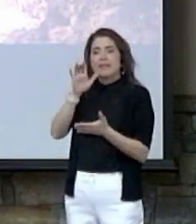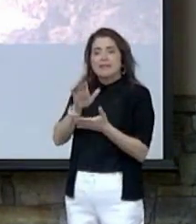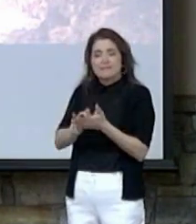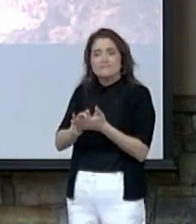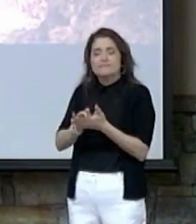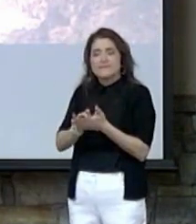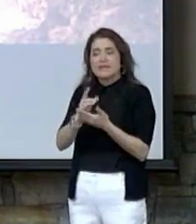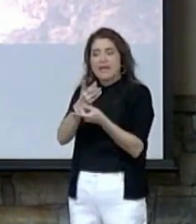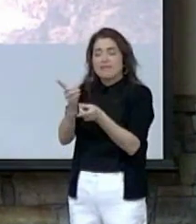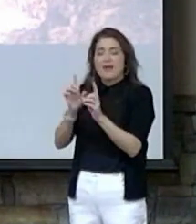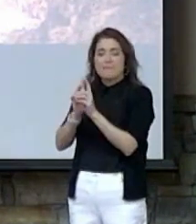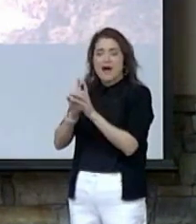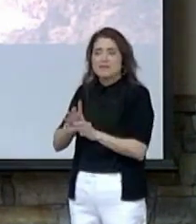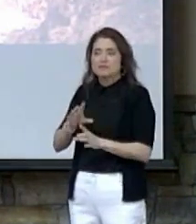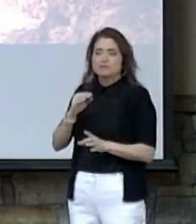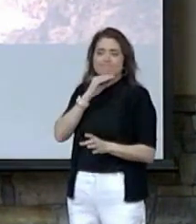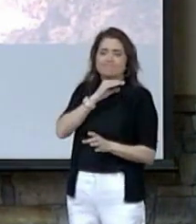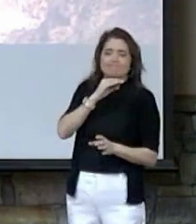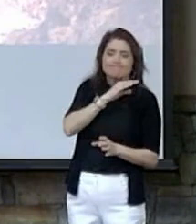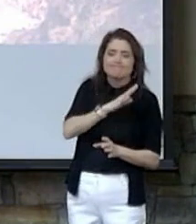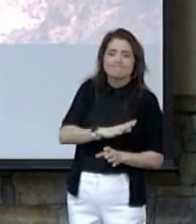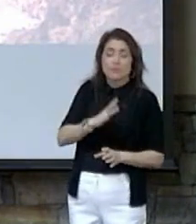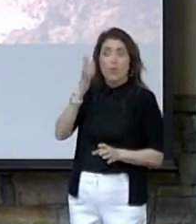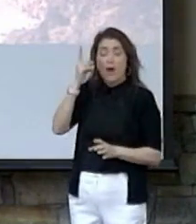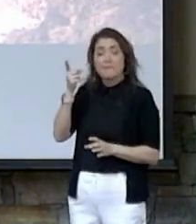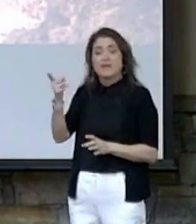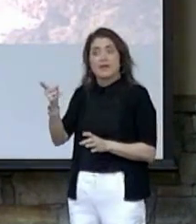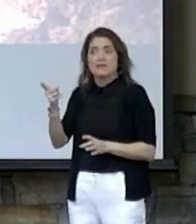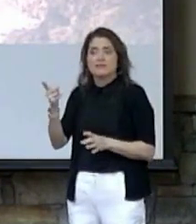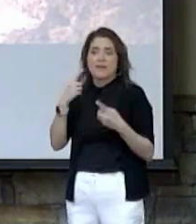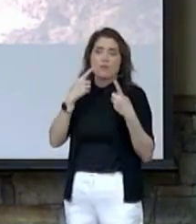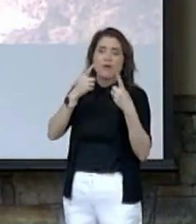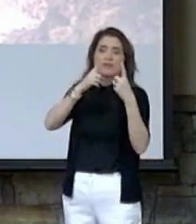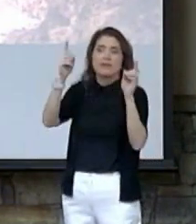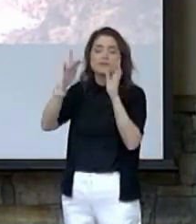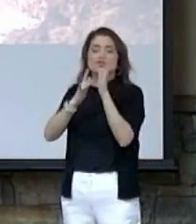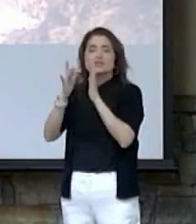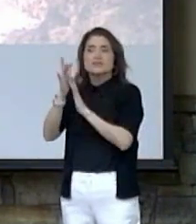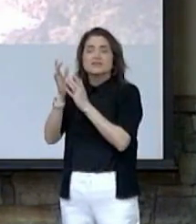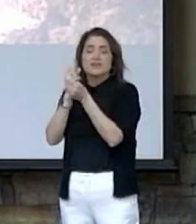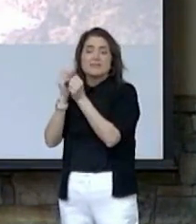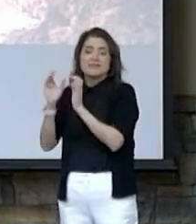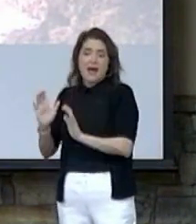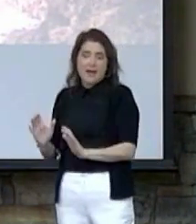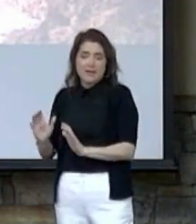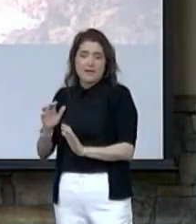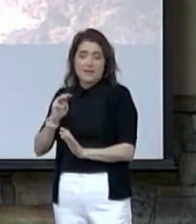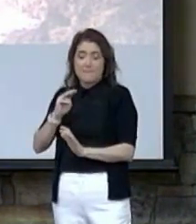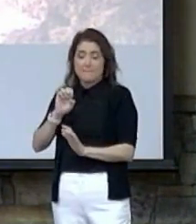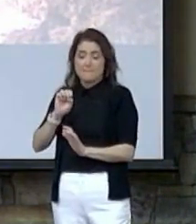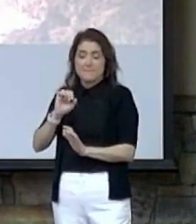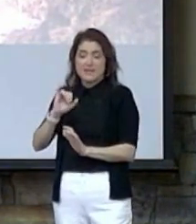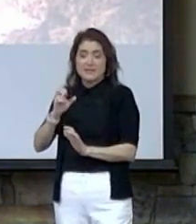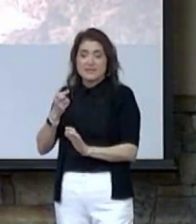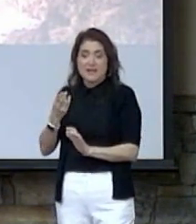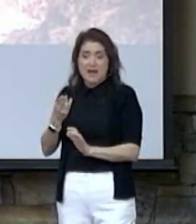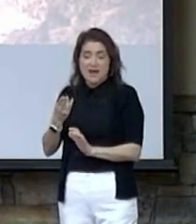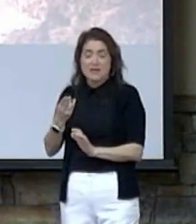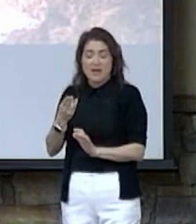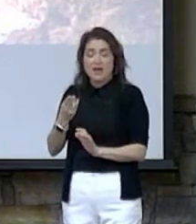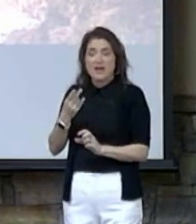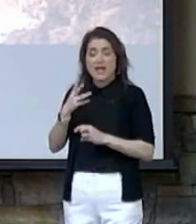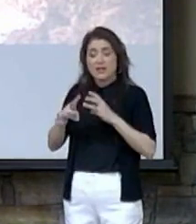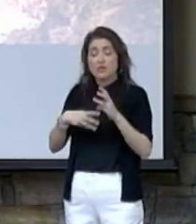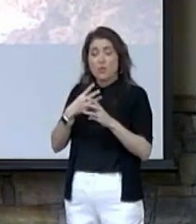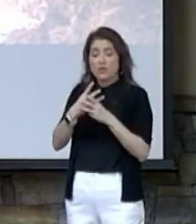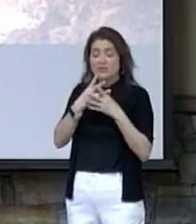blasphemous. Because you see, they proclaimed Jesus to be the Messiah. And in Paul's world, and in fact in the world of a lot